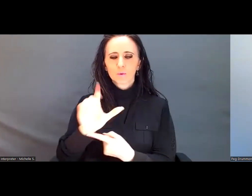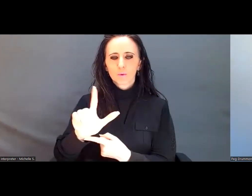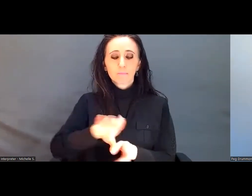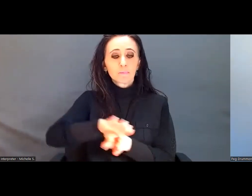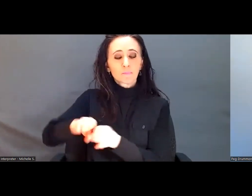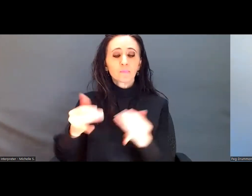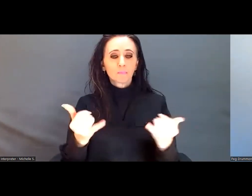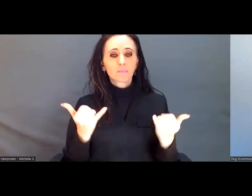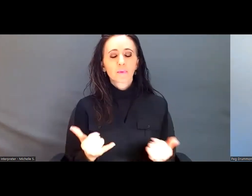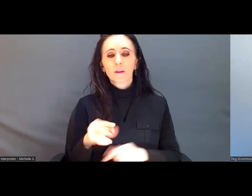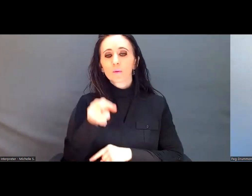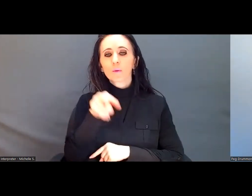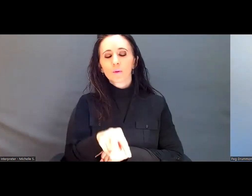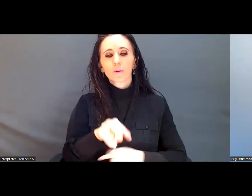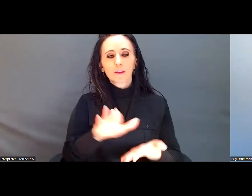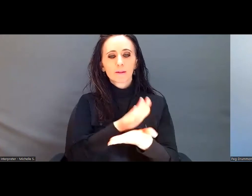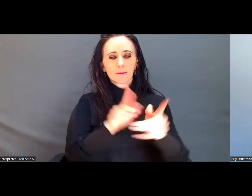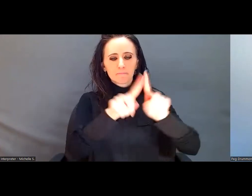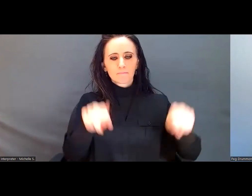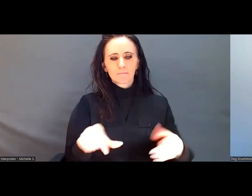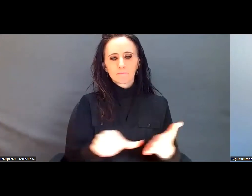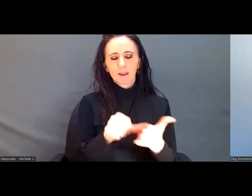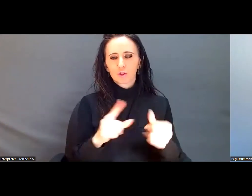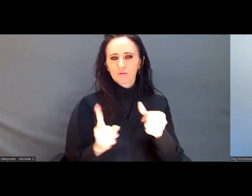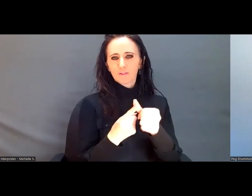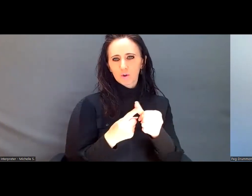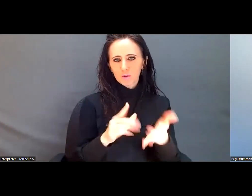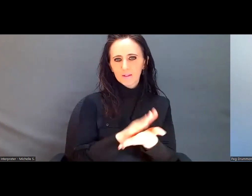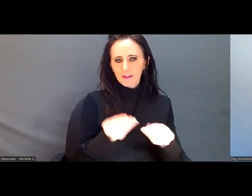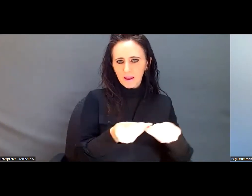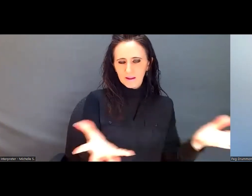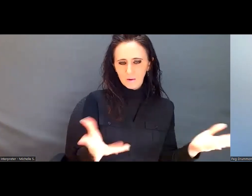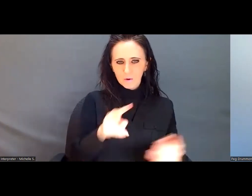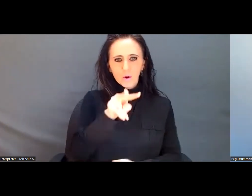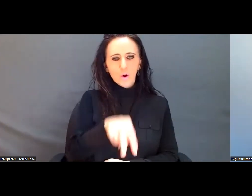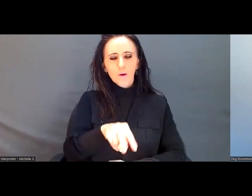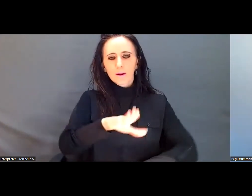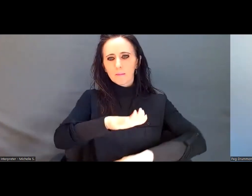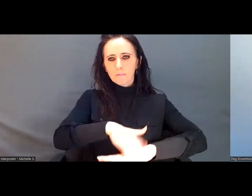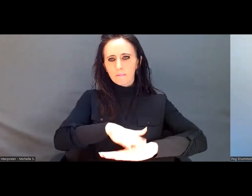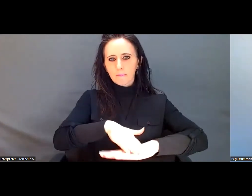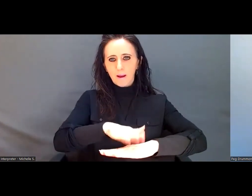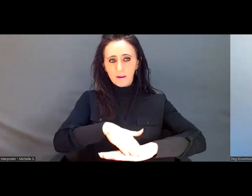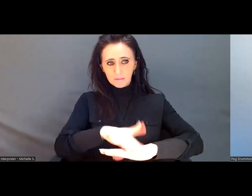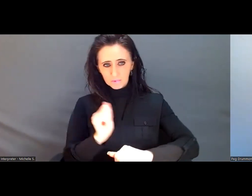We're at the bottom of the page on the first handout page there. Yeah, you with me? Okay, good, good.